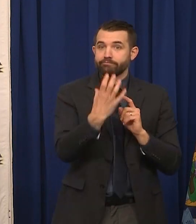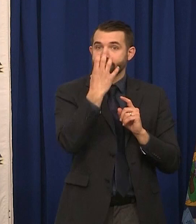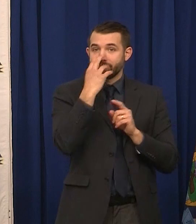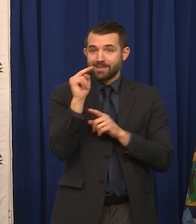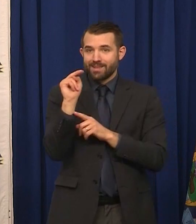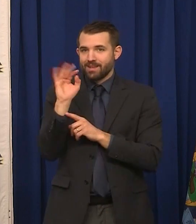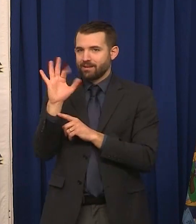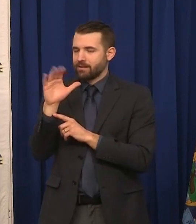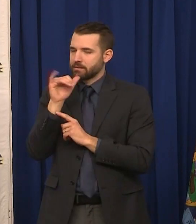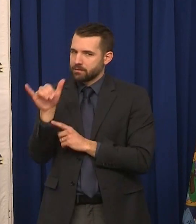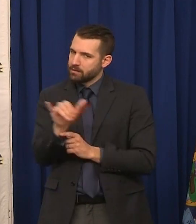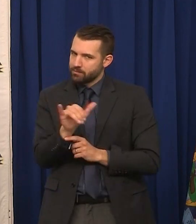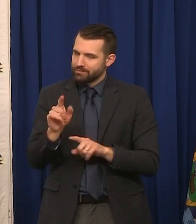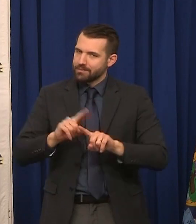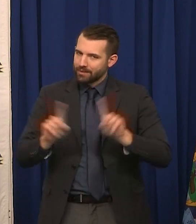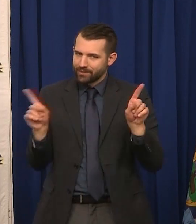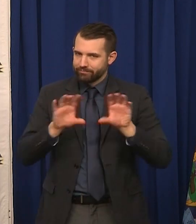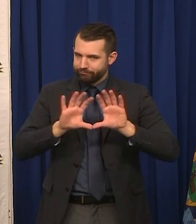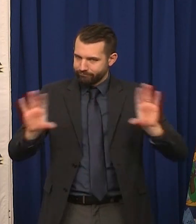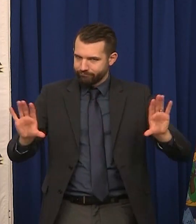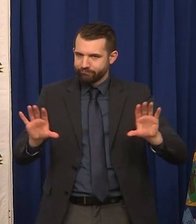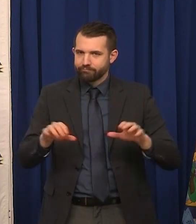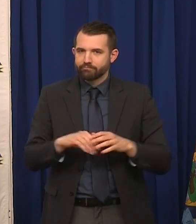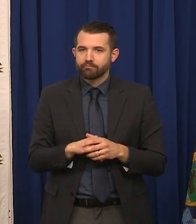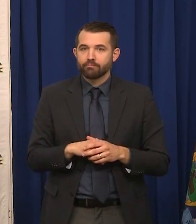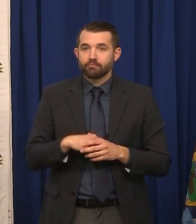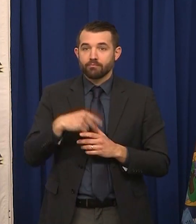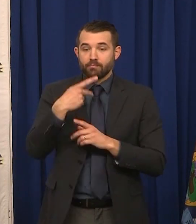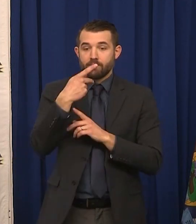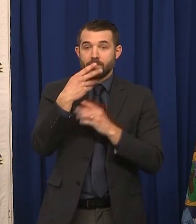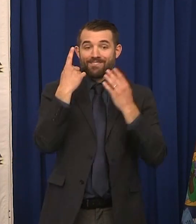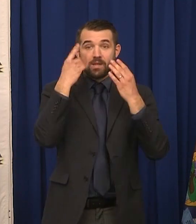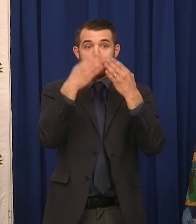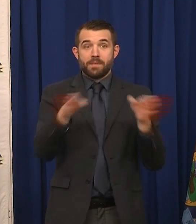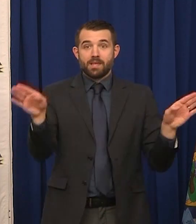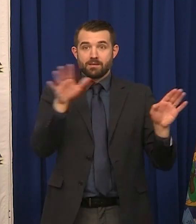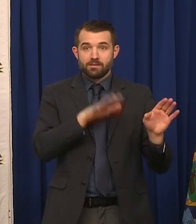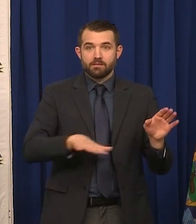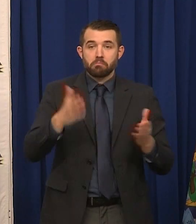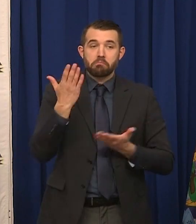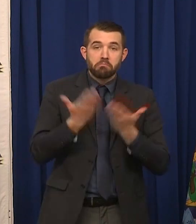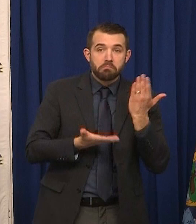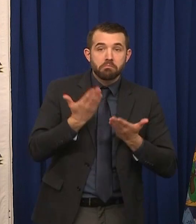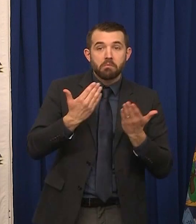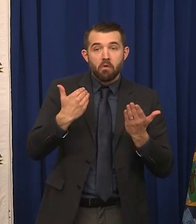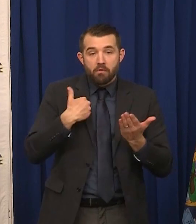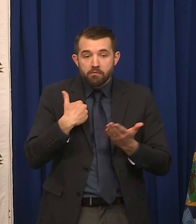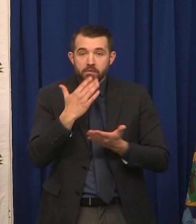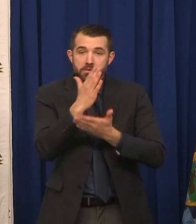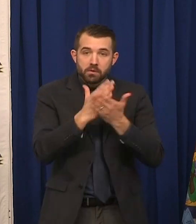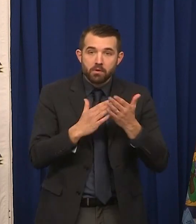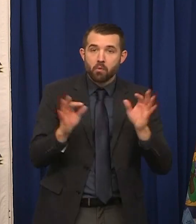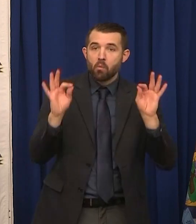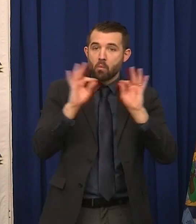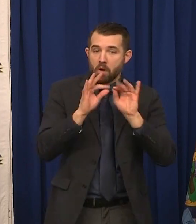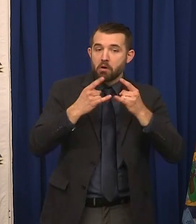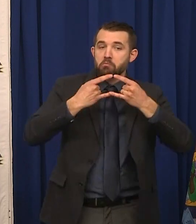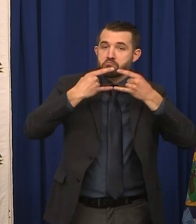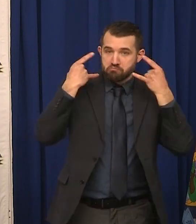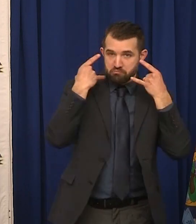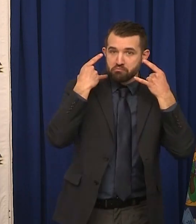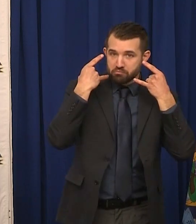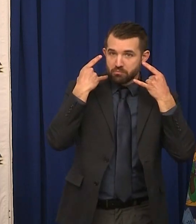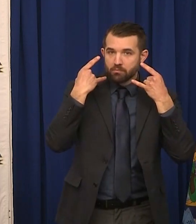two groups, the first is the general public. There is maybe a value, you would think, in having a hand-sewn mask on your